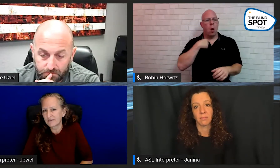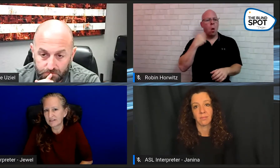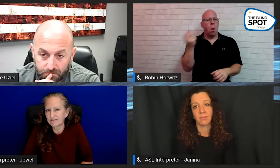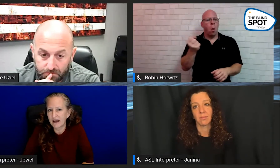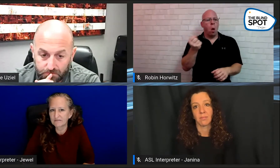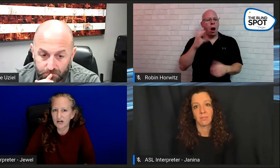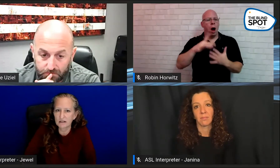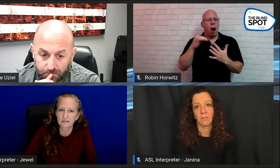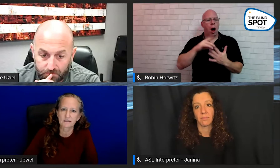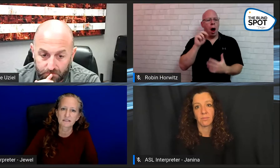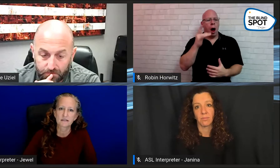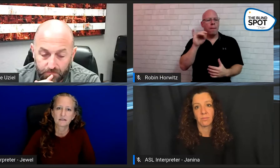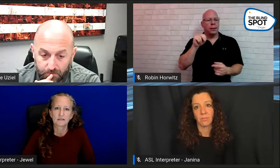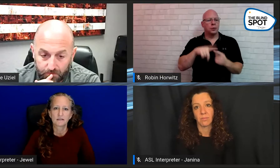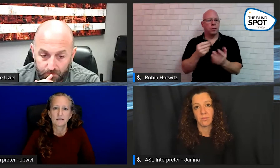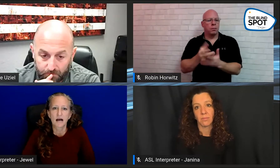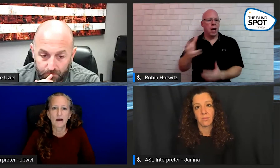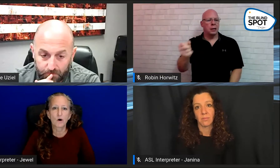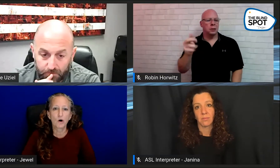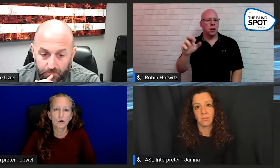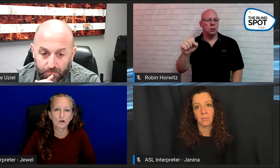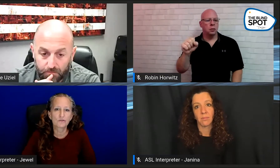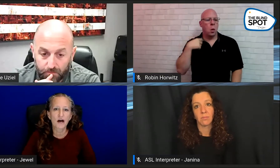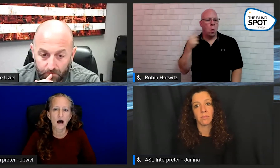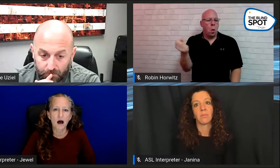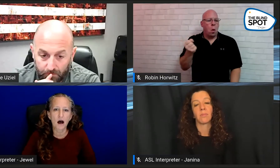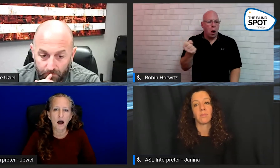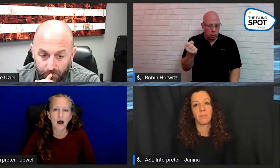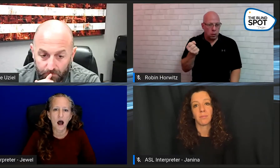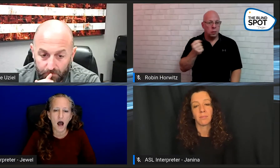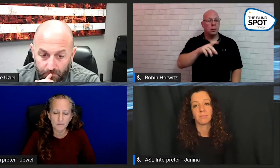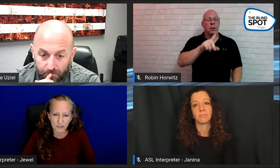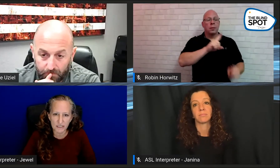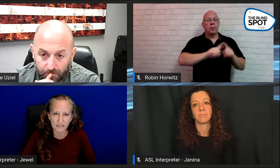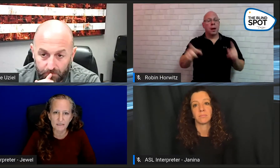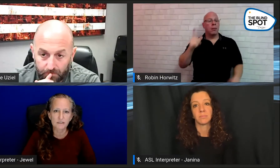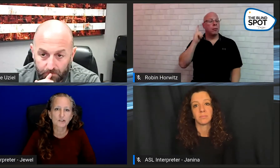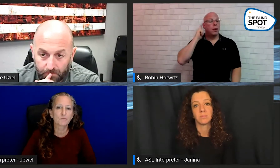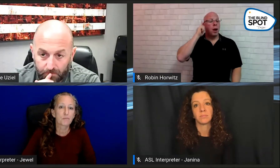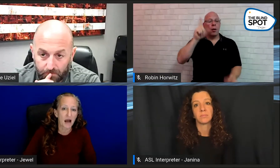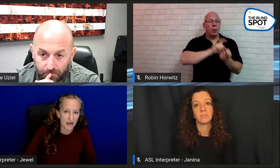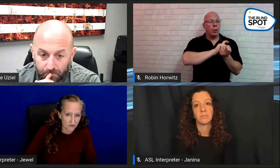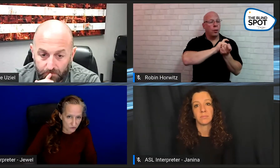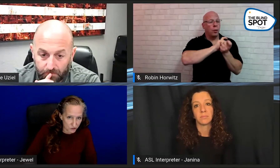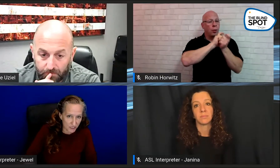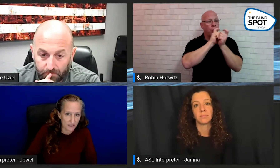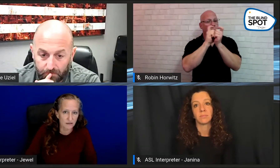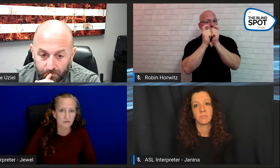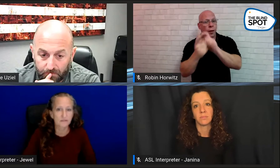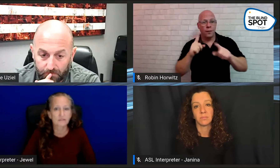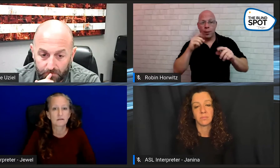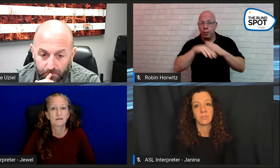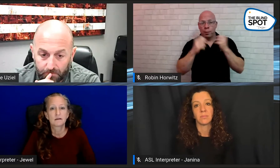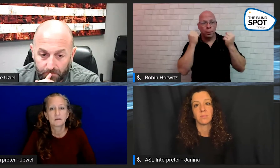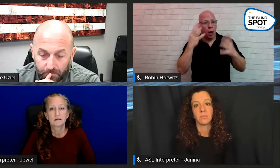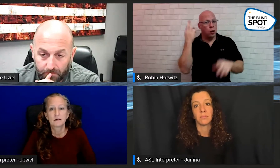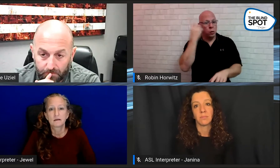say $55, I will hold the option to buy those